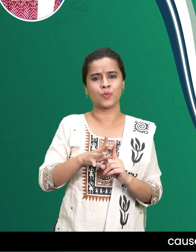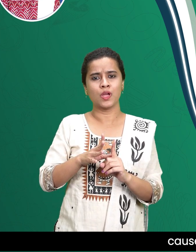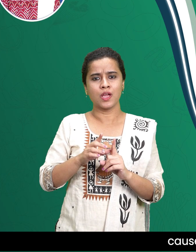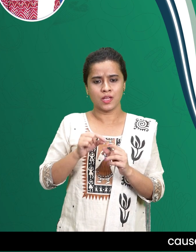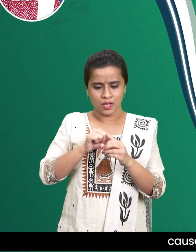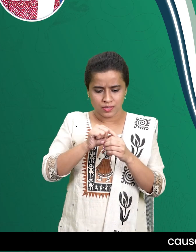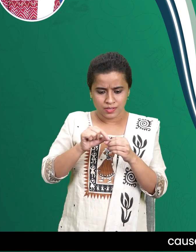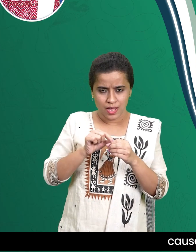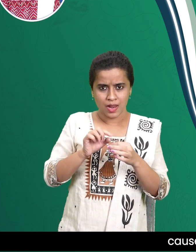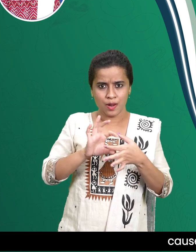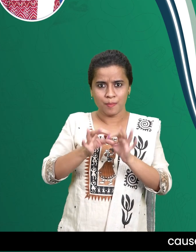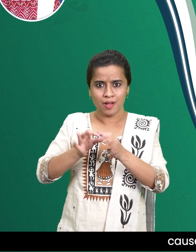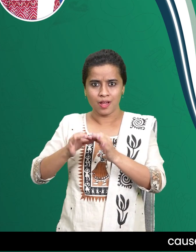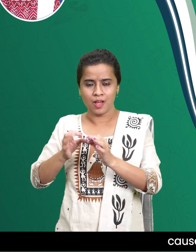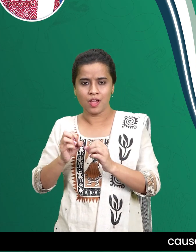Here